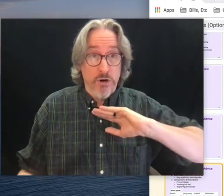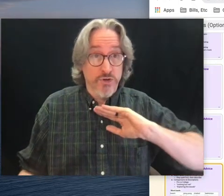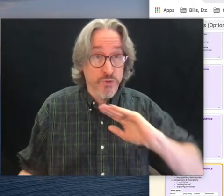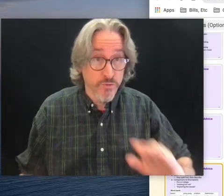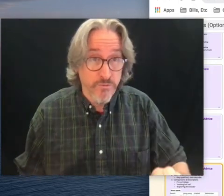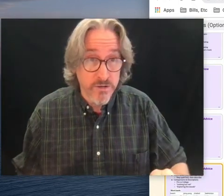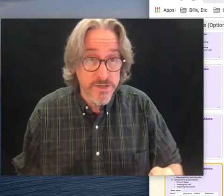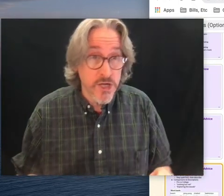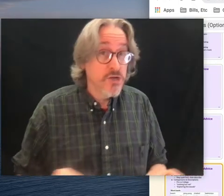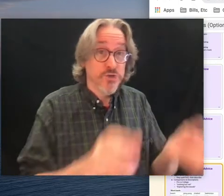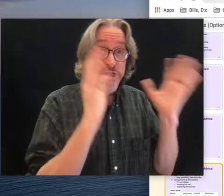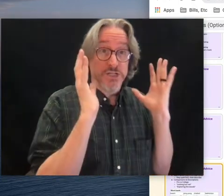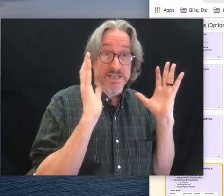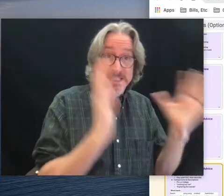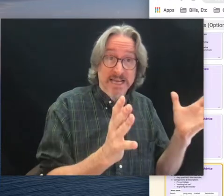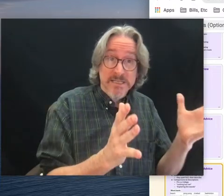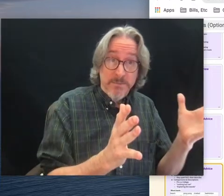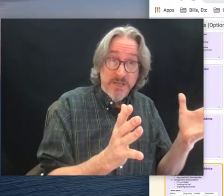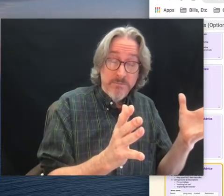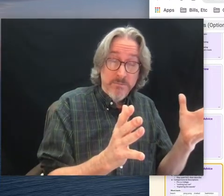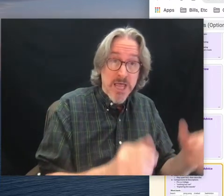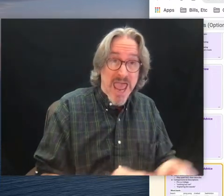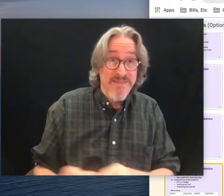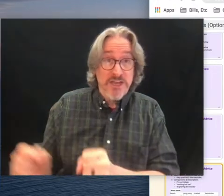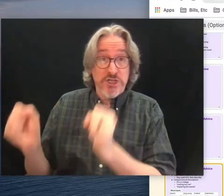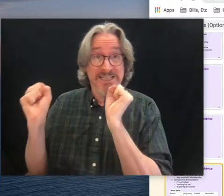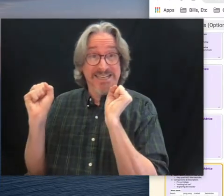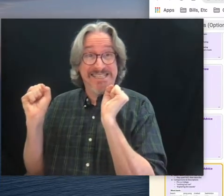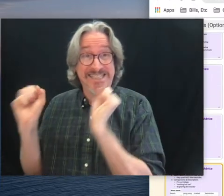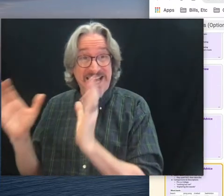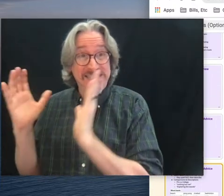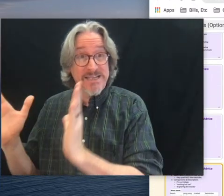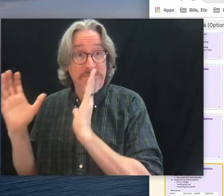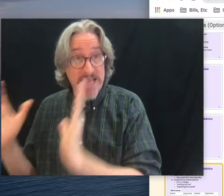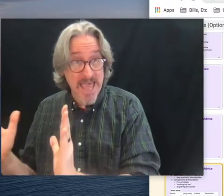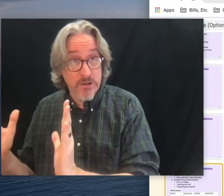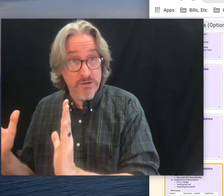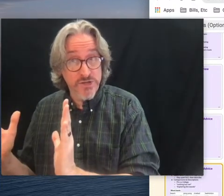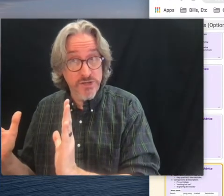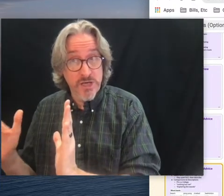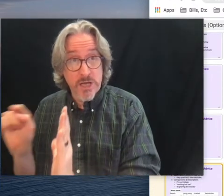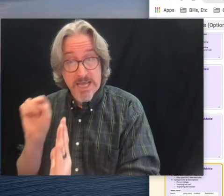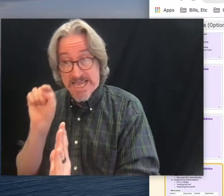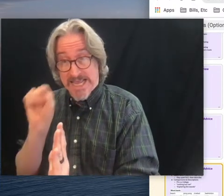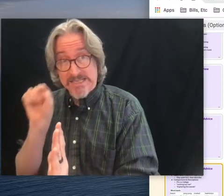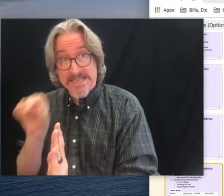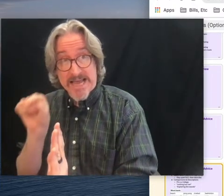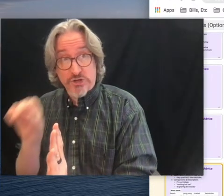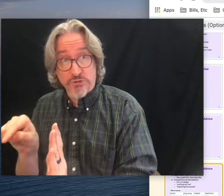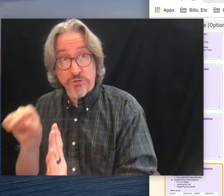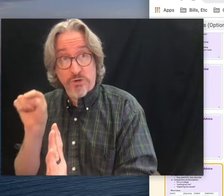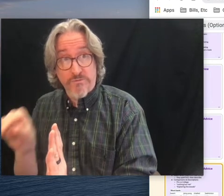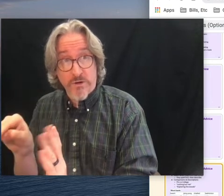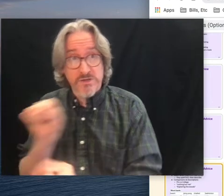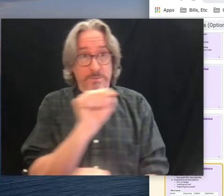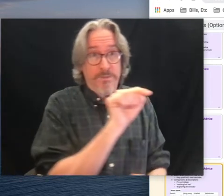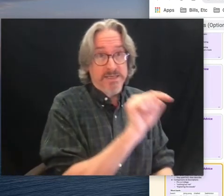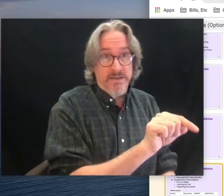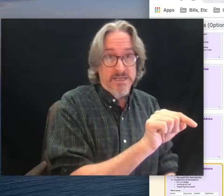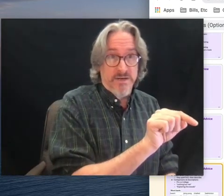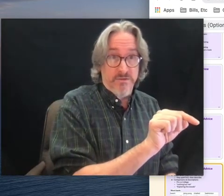11 are all true, false. So she's going to sign something, and then she's going to sign something else. Is that true or